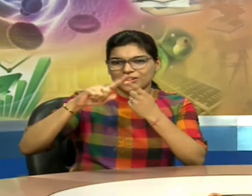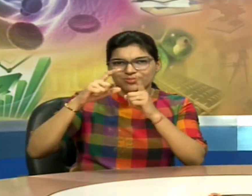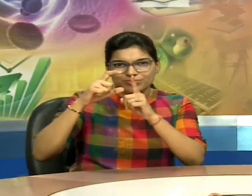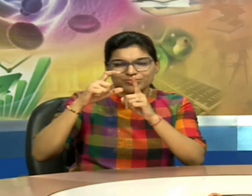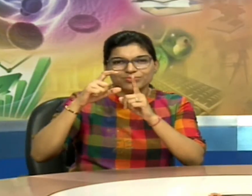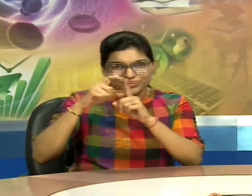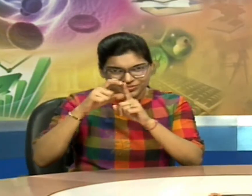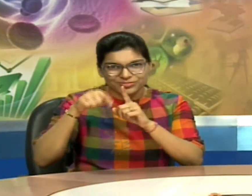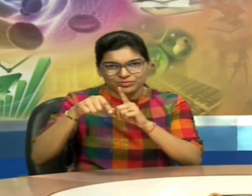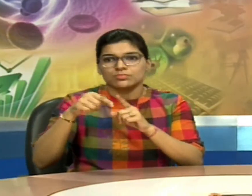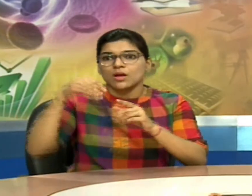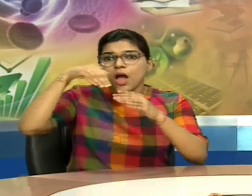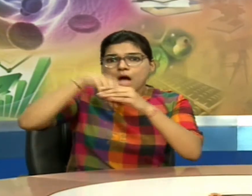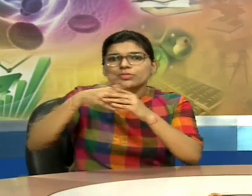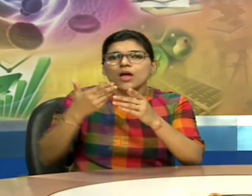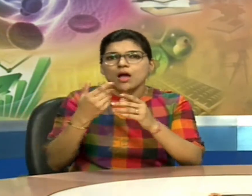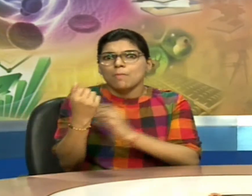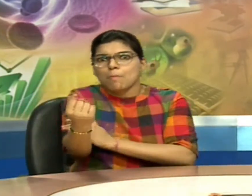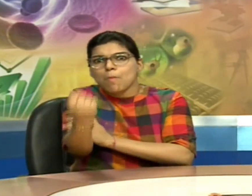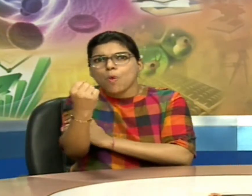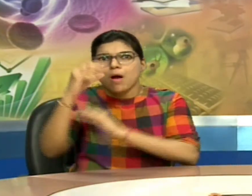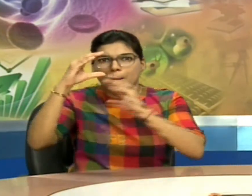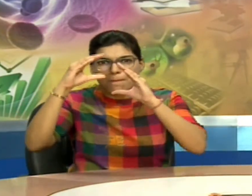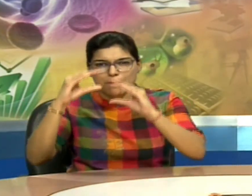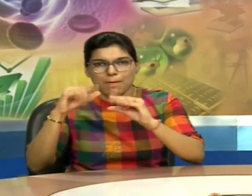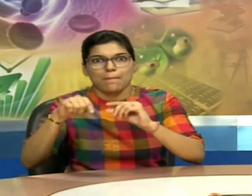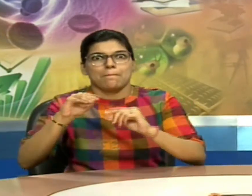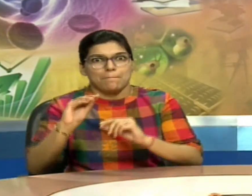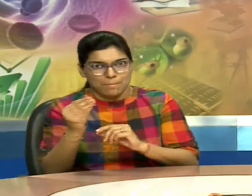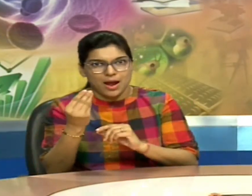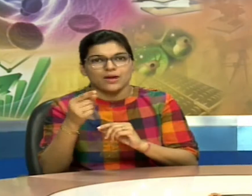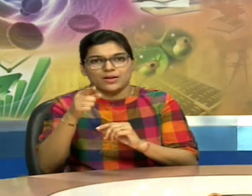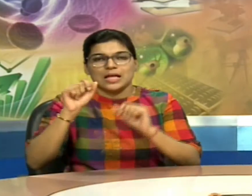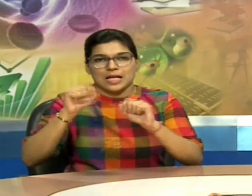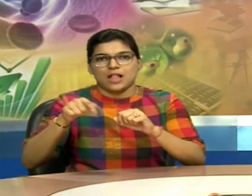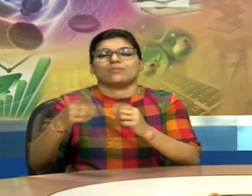buy energy efficient bulbs